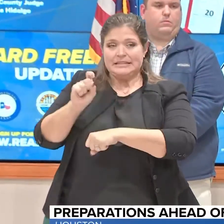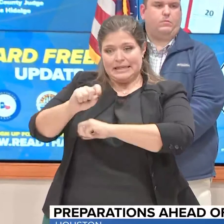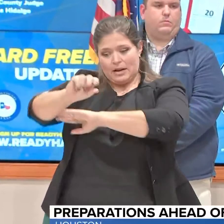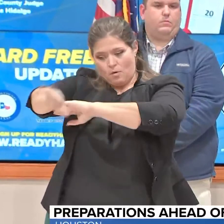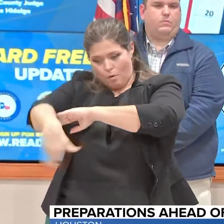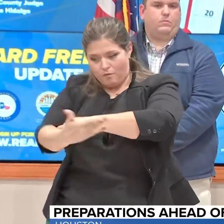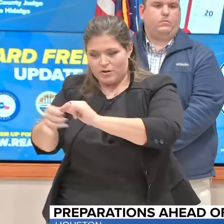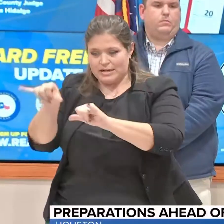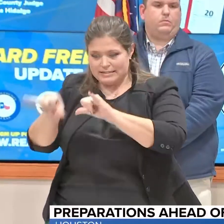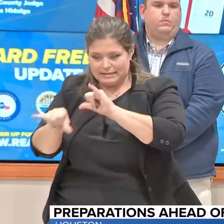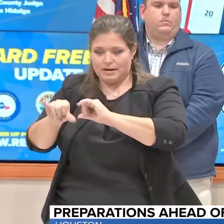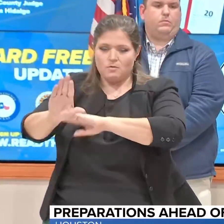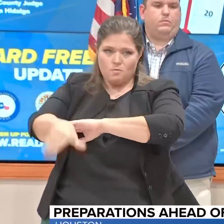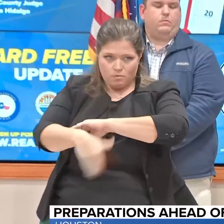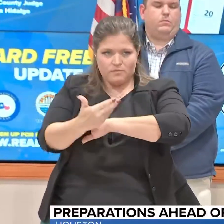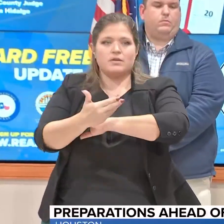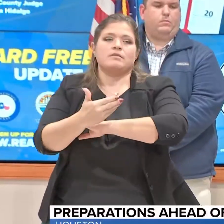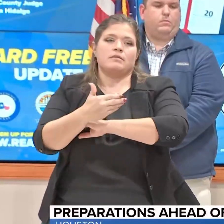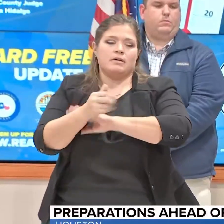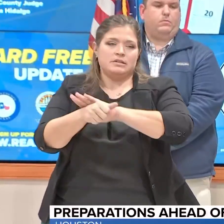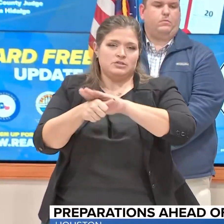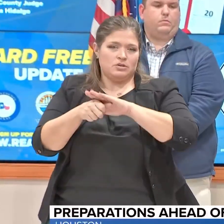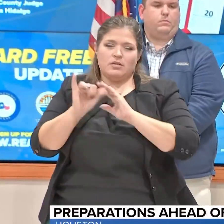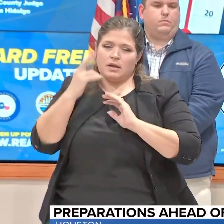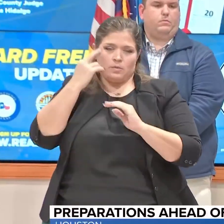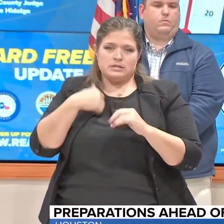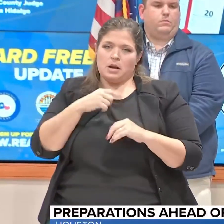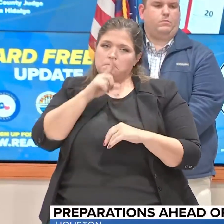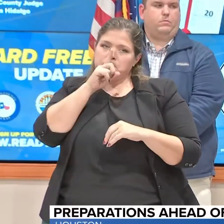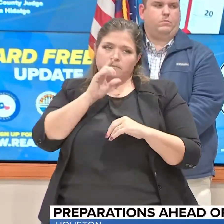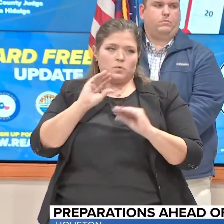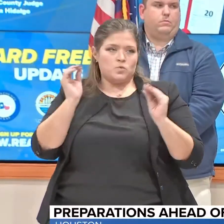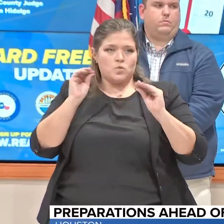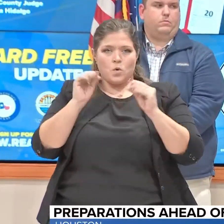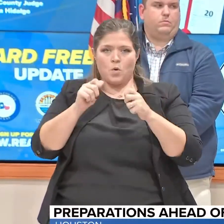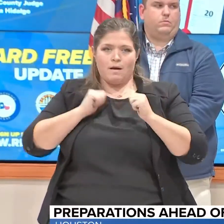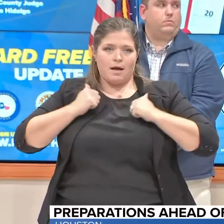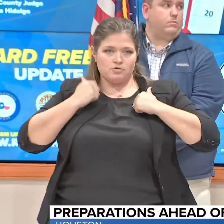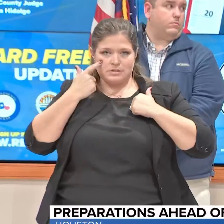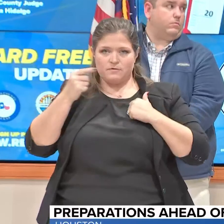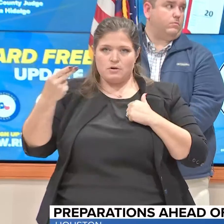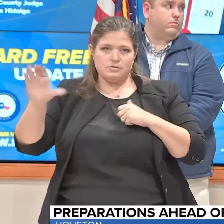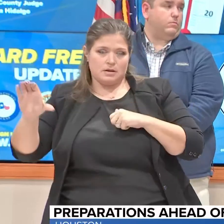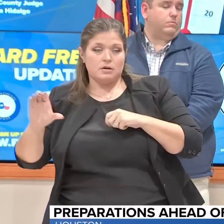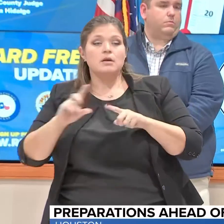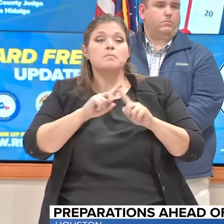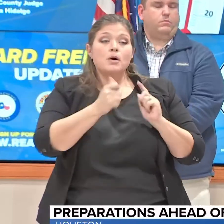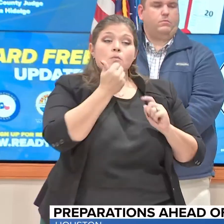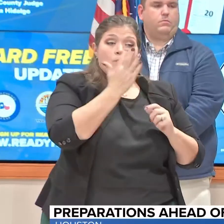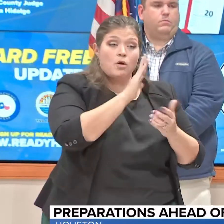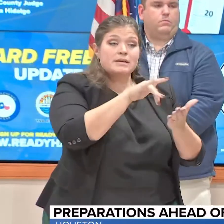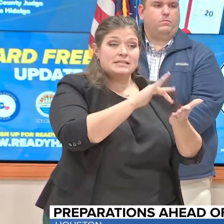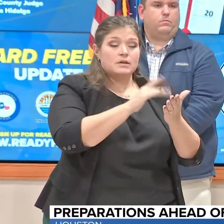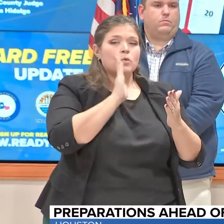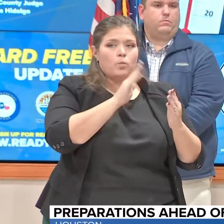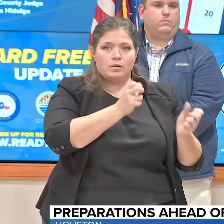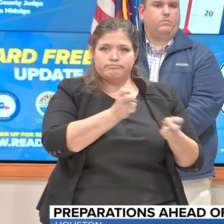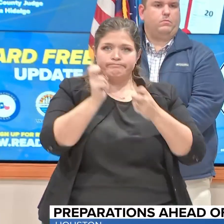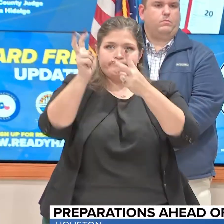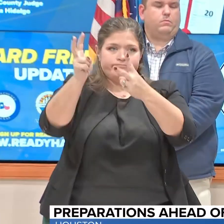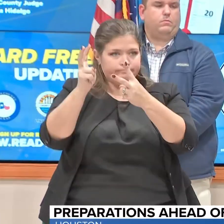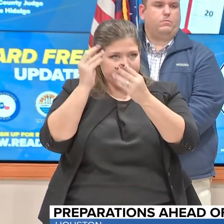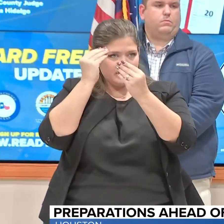overnight shelter. So that's why that information is not online. But we will get the information for the warming centers up on the